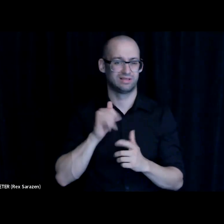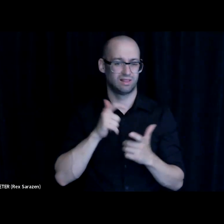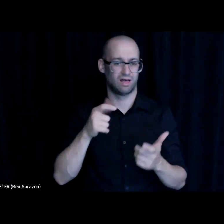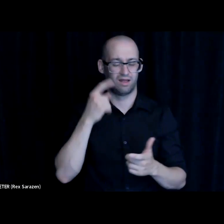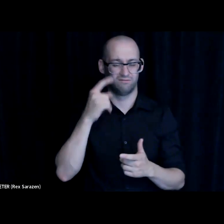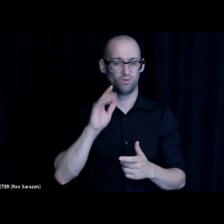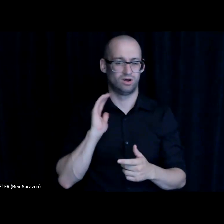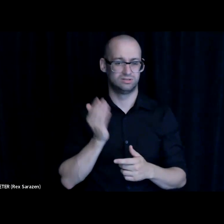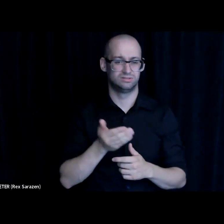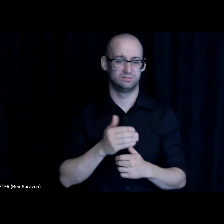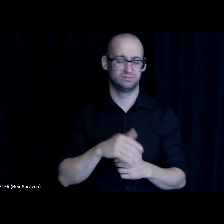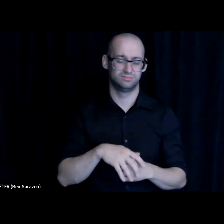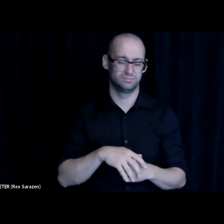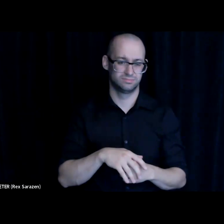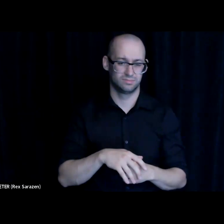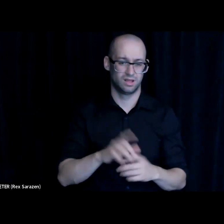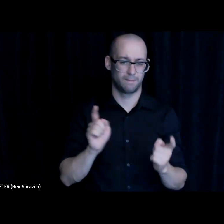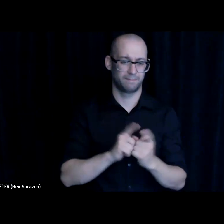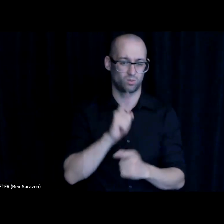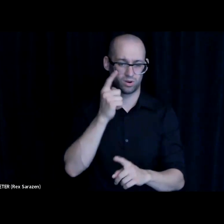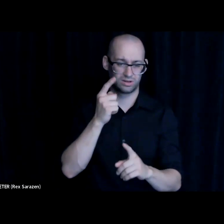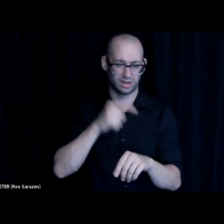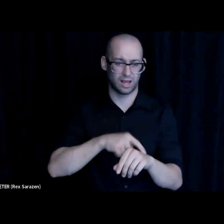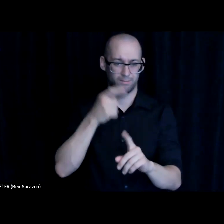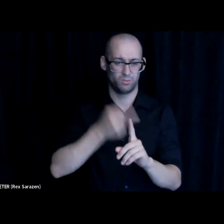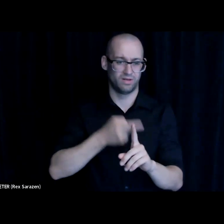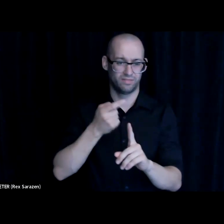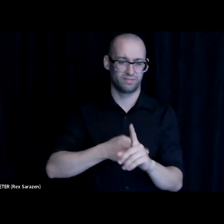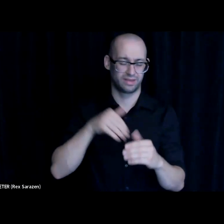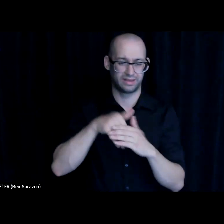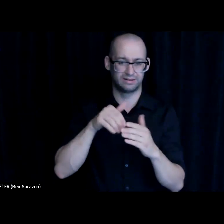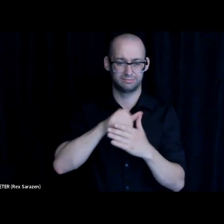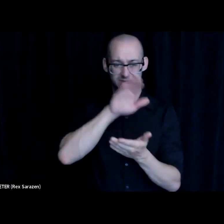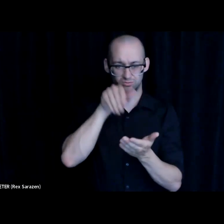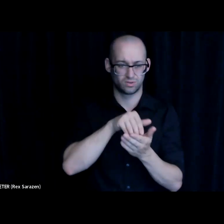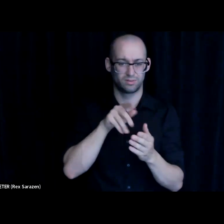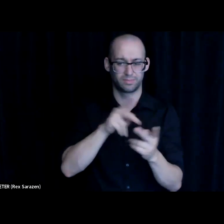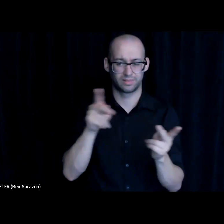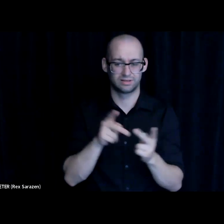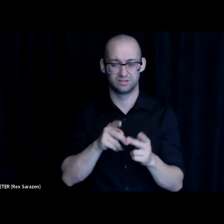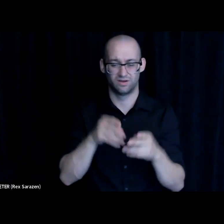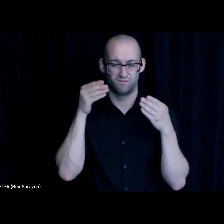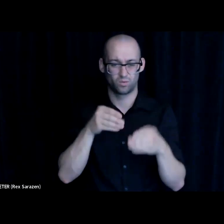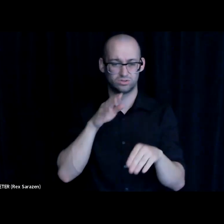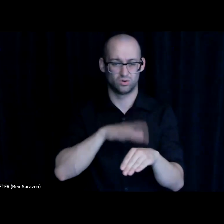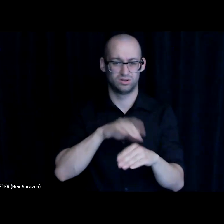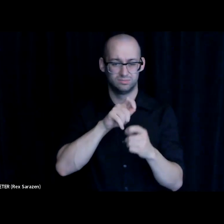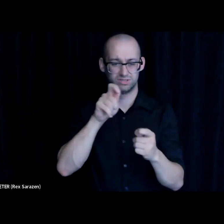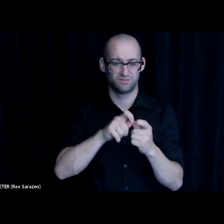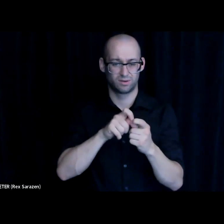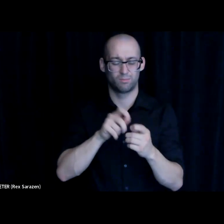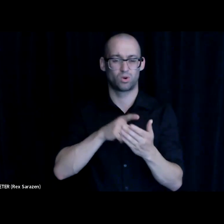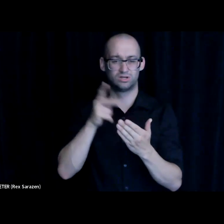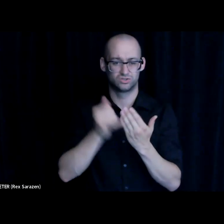Tuolumne County. And we meet once a month in a central location, and we focus on a particular project for the year